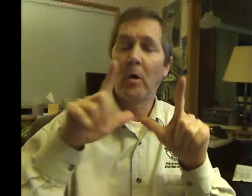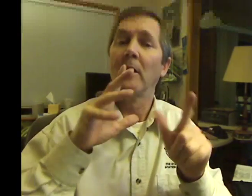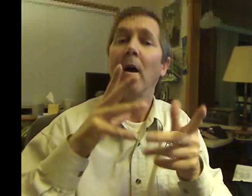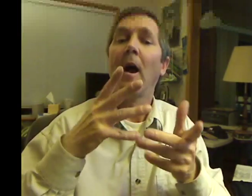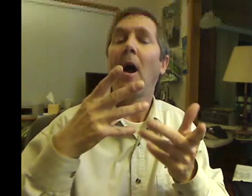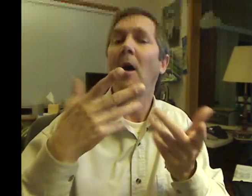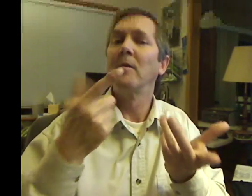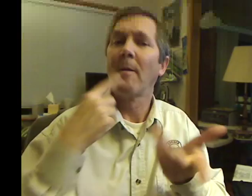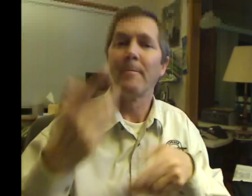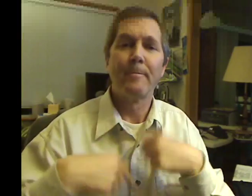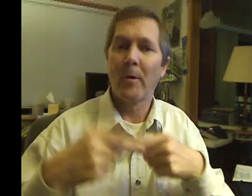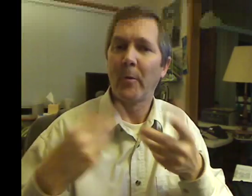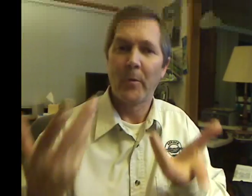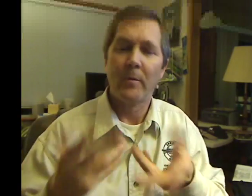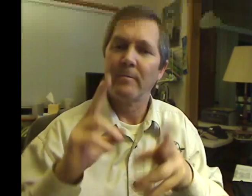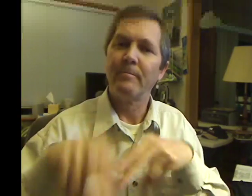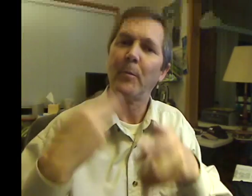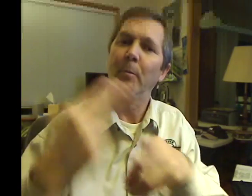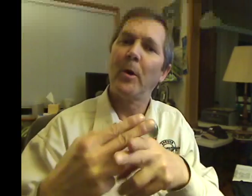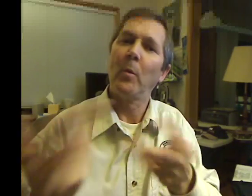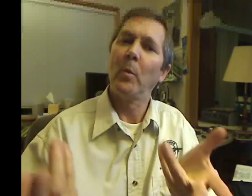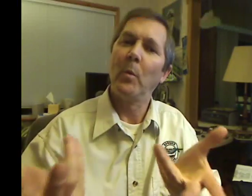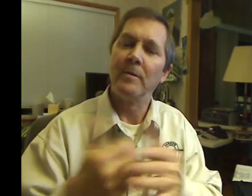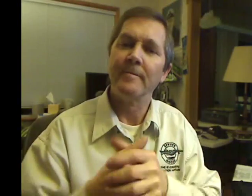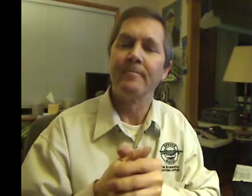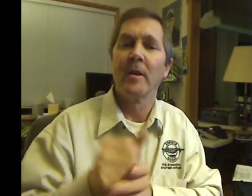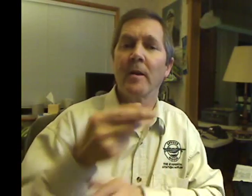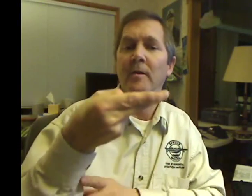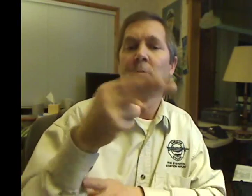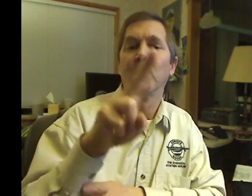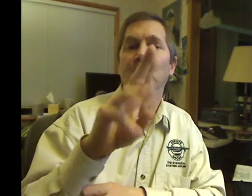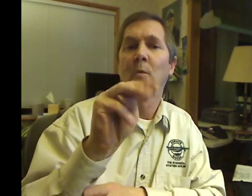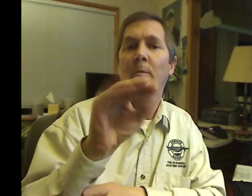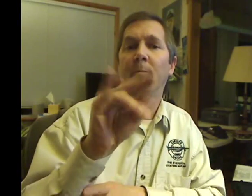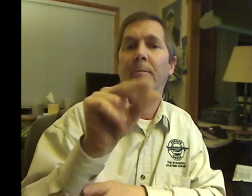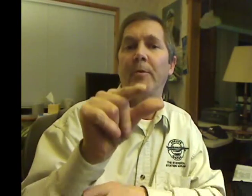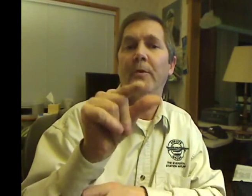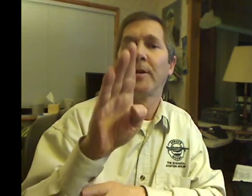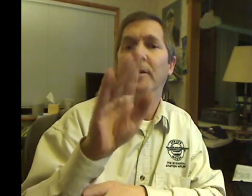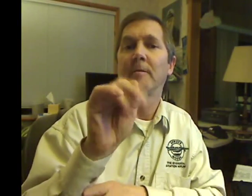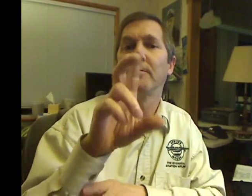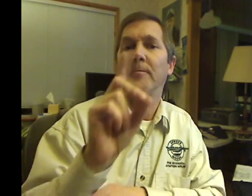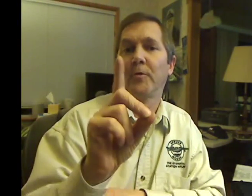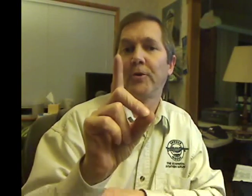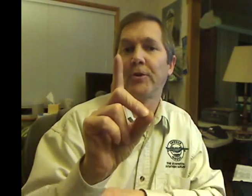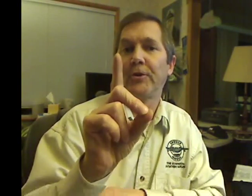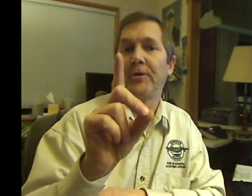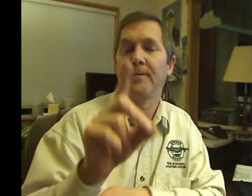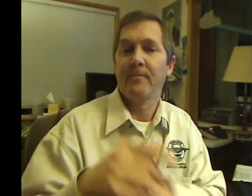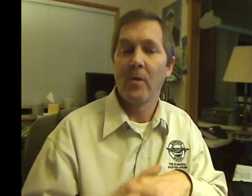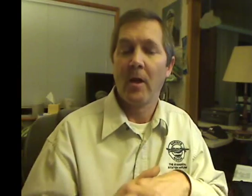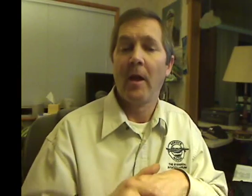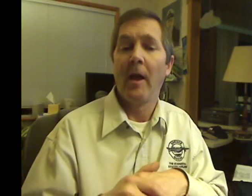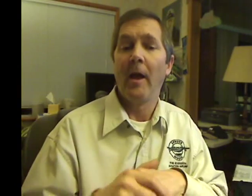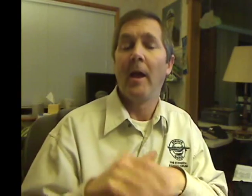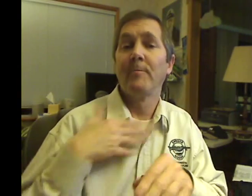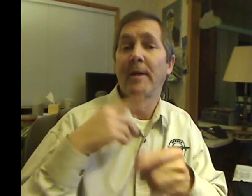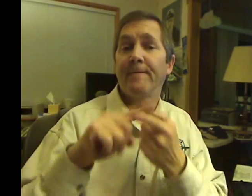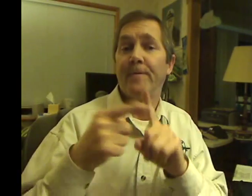of mud, but along with the altitude have made helicopter flying difficult, if not impossible. It means that those